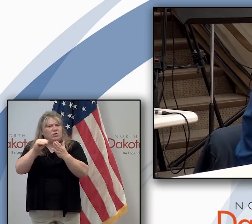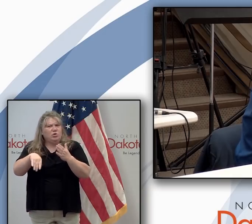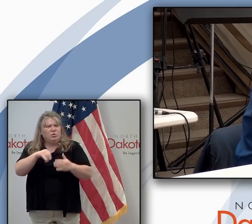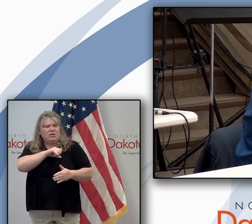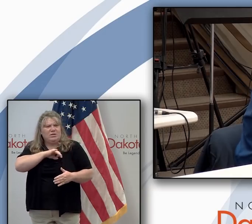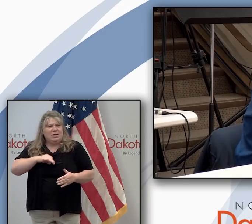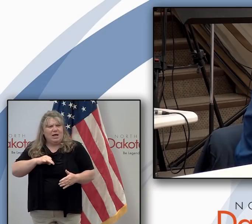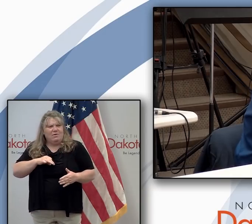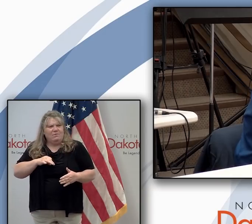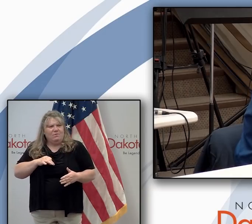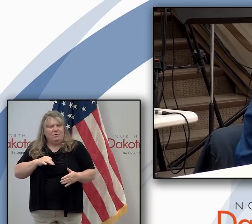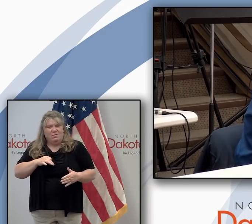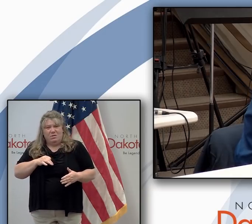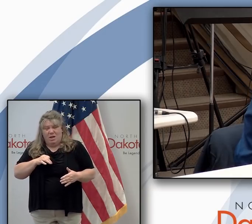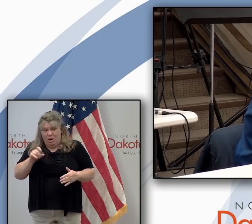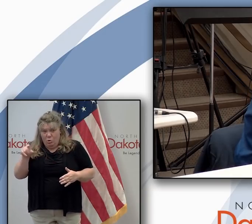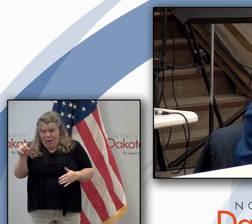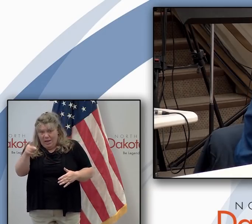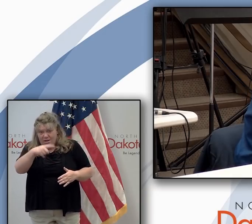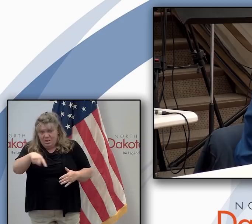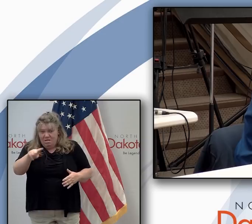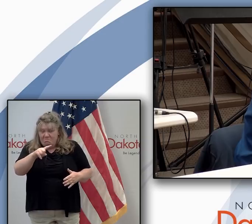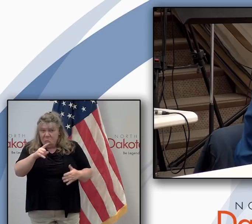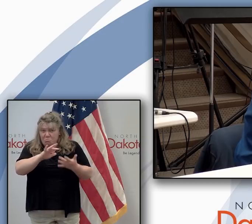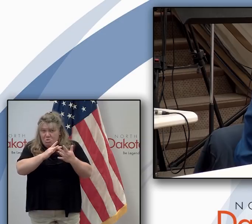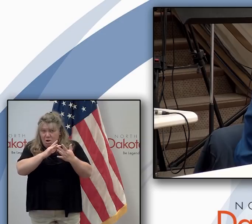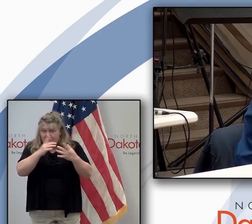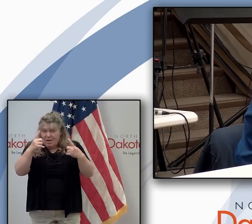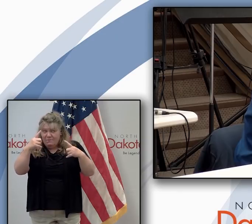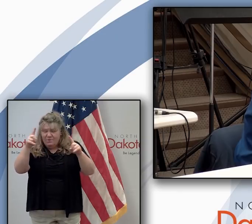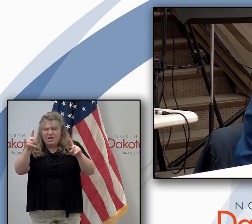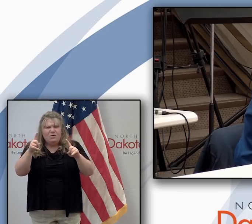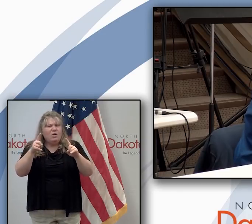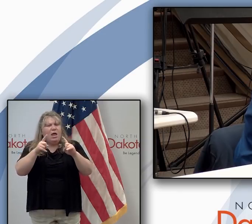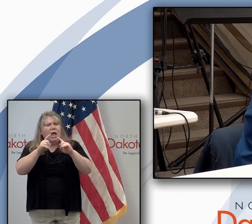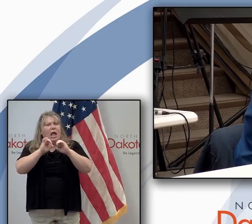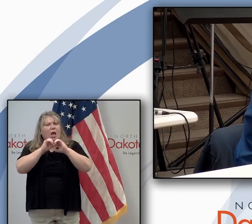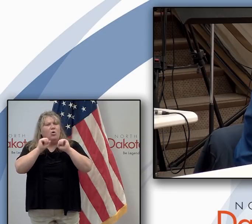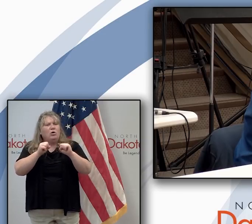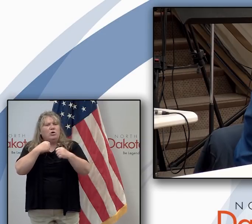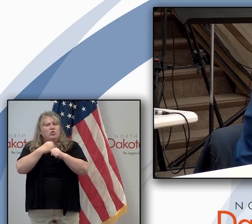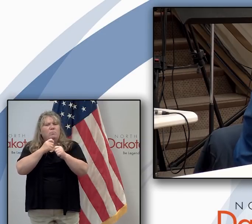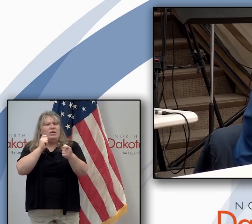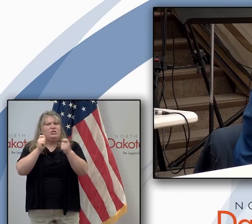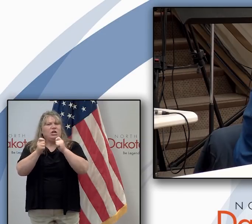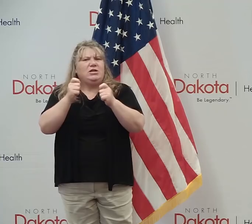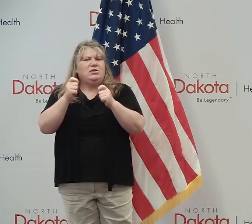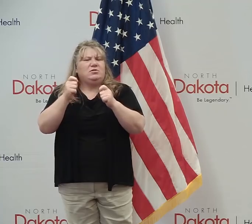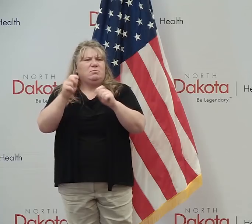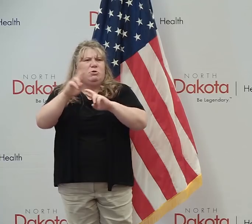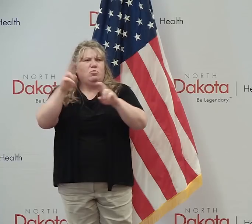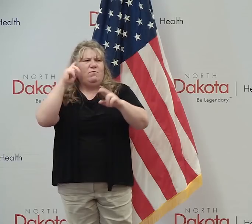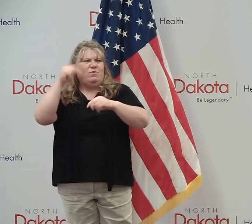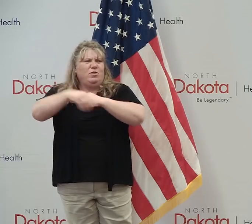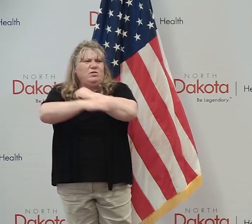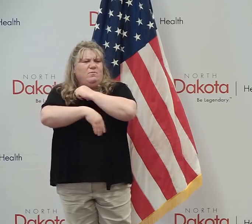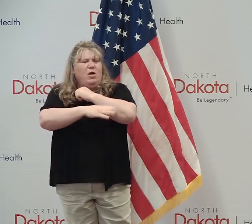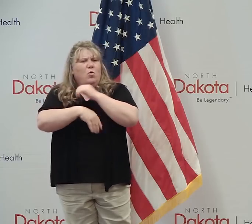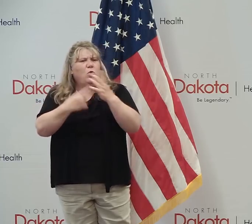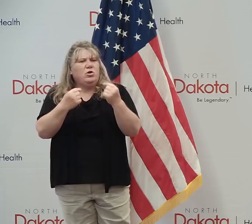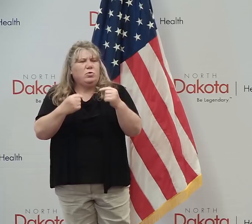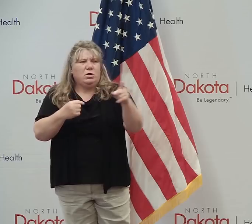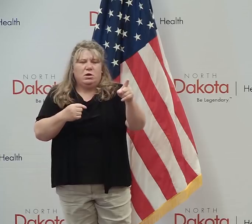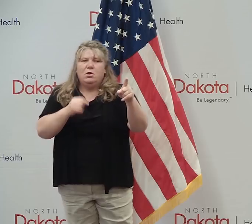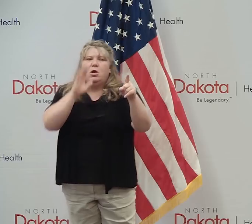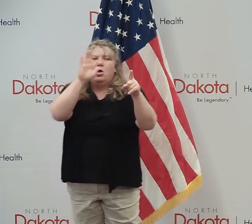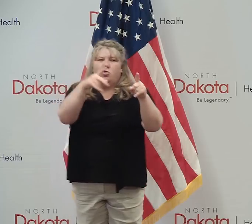faculty to see how effective they were and how you might have to make changes if we have to do it again this fall? Sure, that's a great